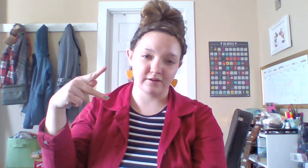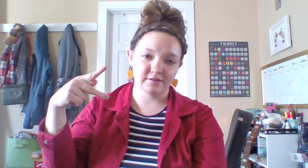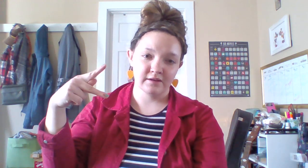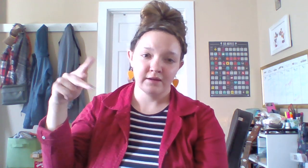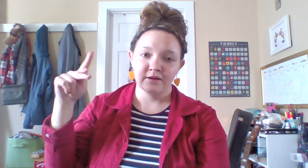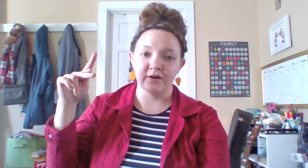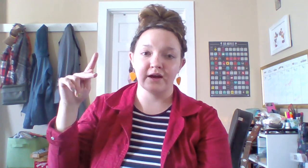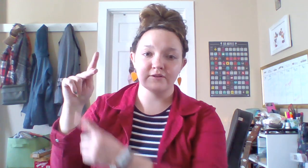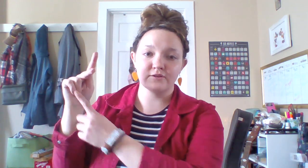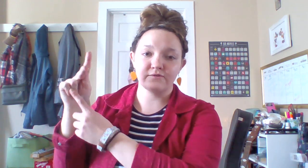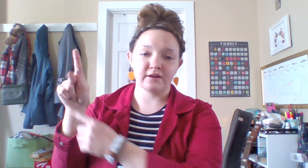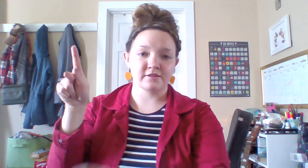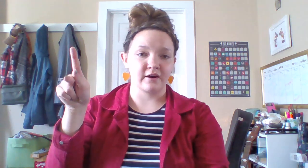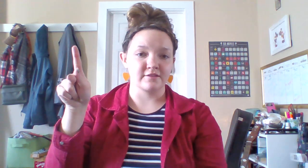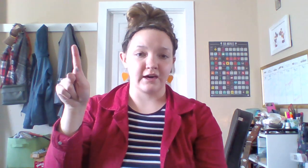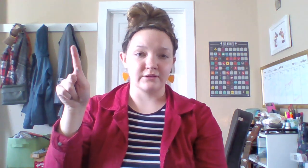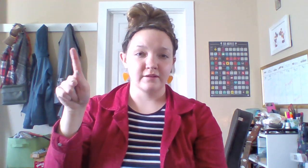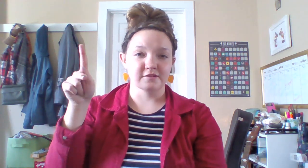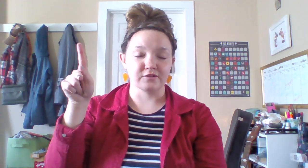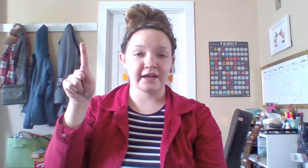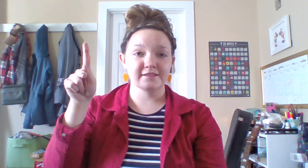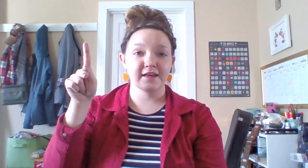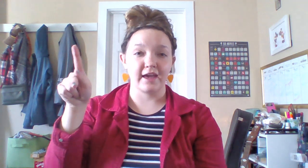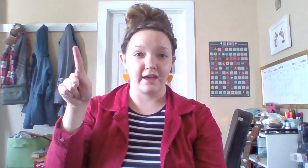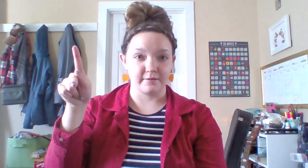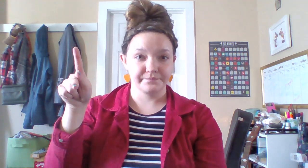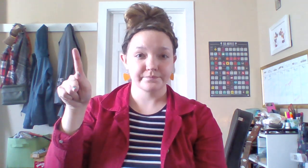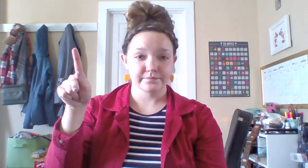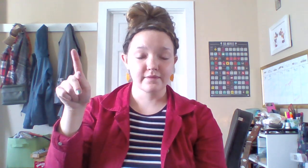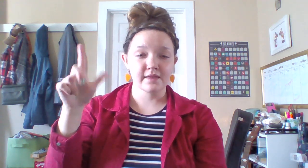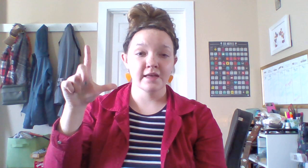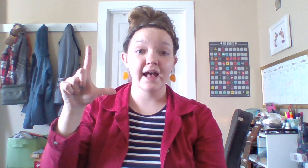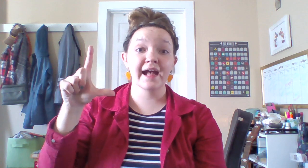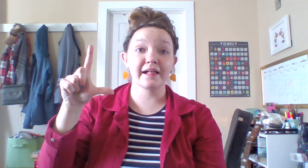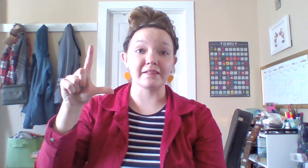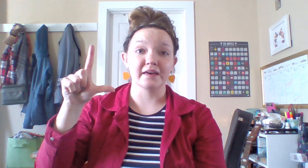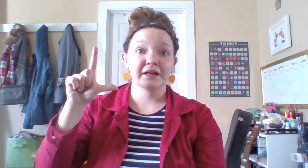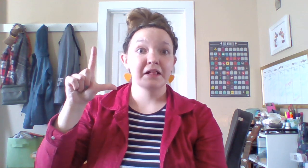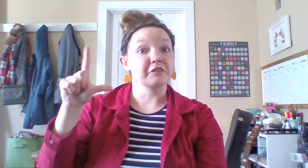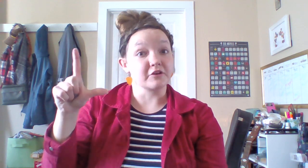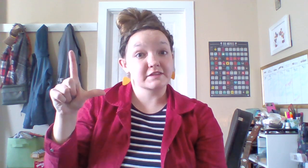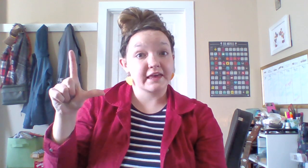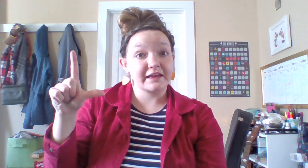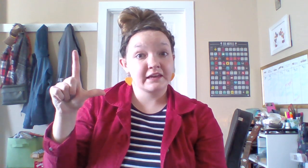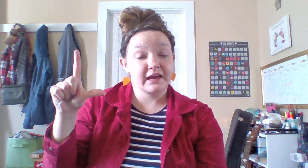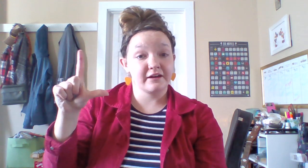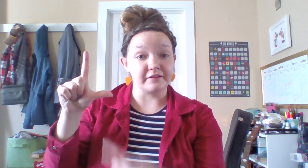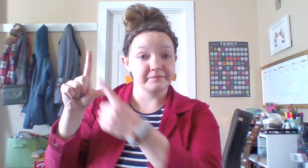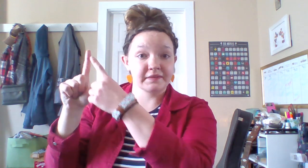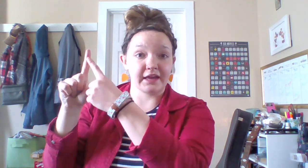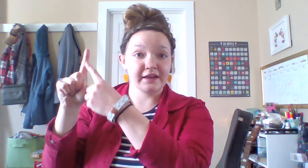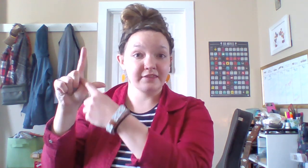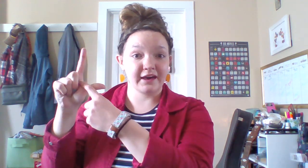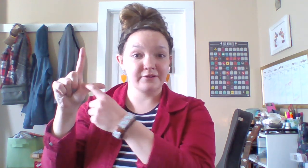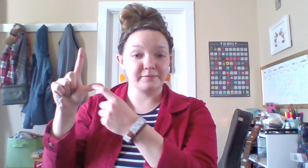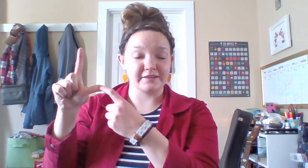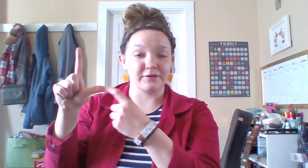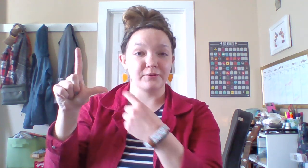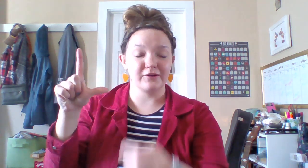fingers. Your other 2 fingers are down, so that's K. L looks like an L. Okay, that one makes a whole